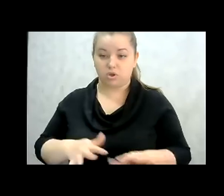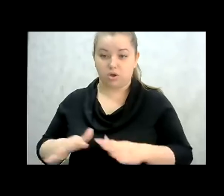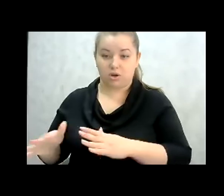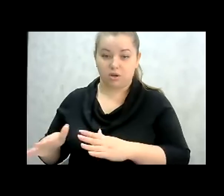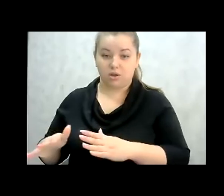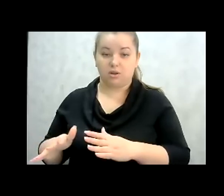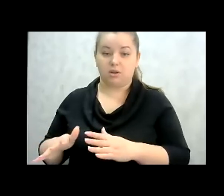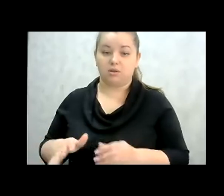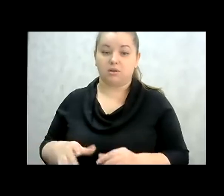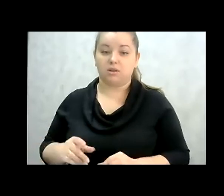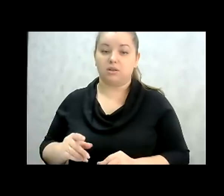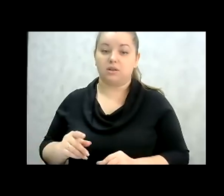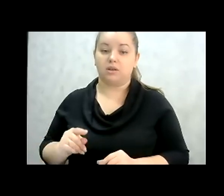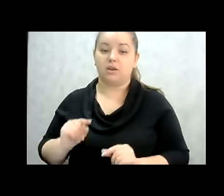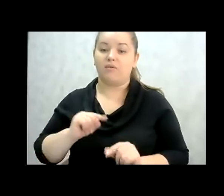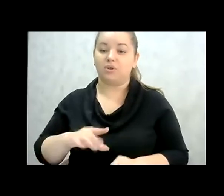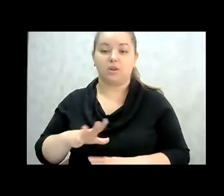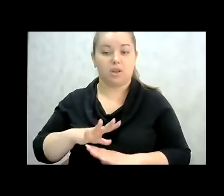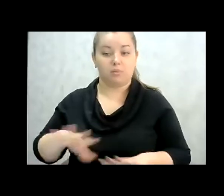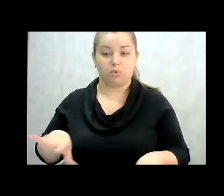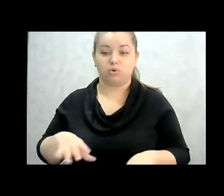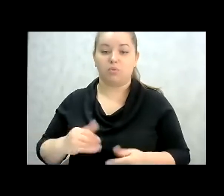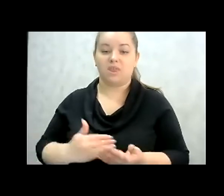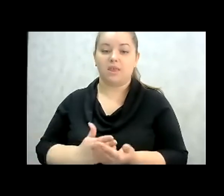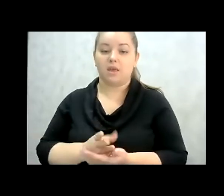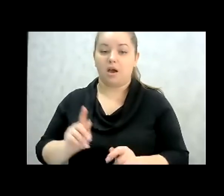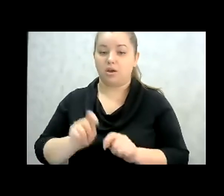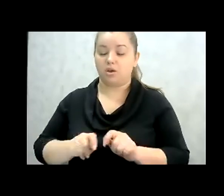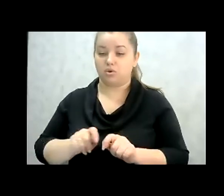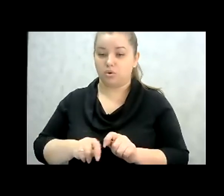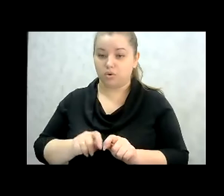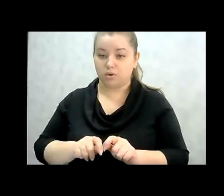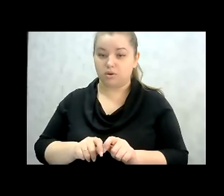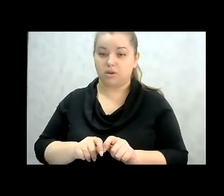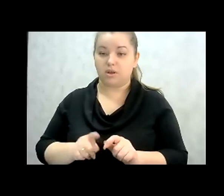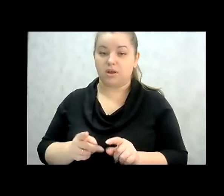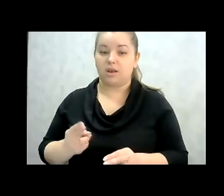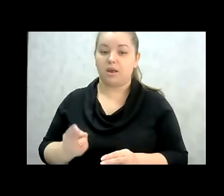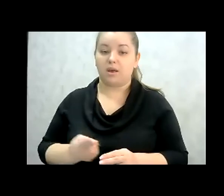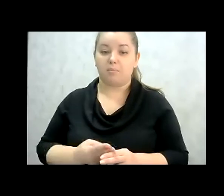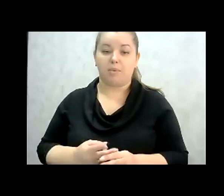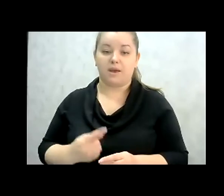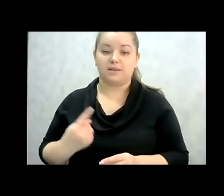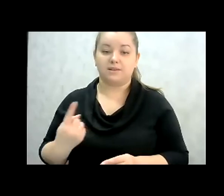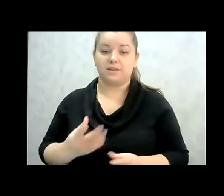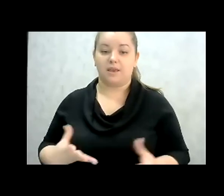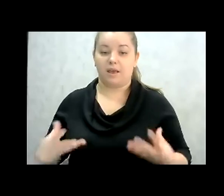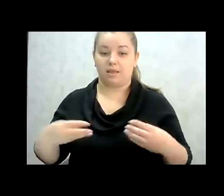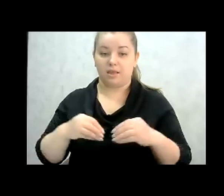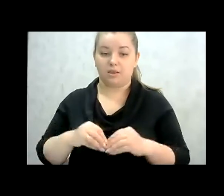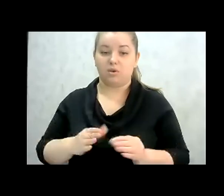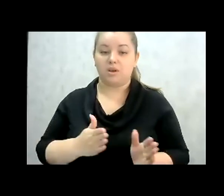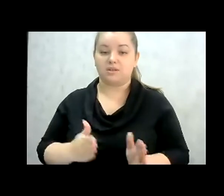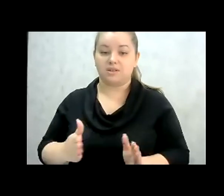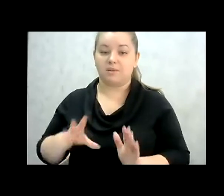interim reports are provided by the candidates and by the political parties,